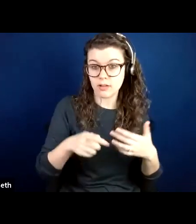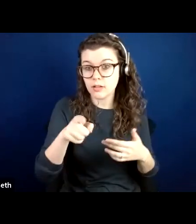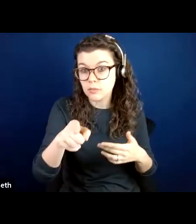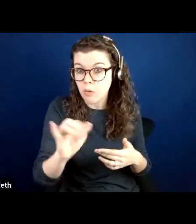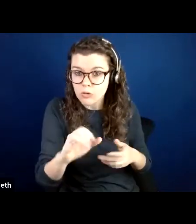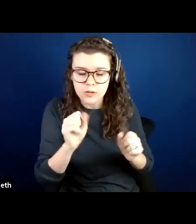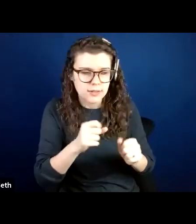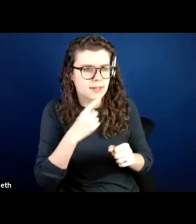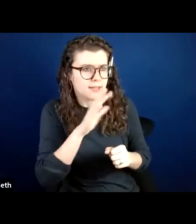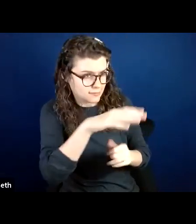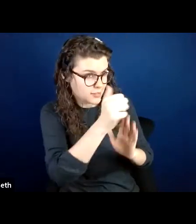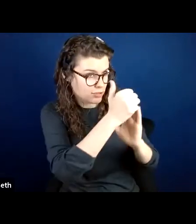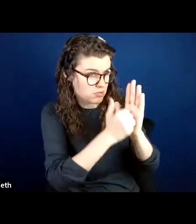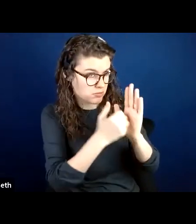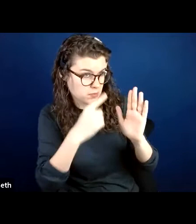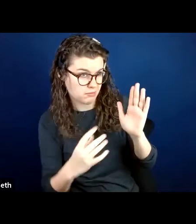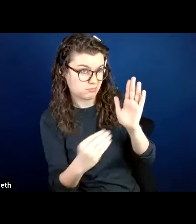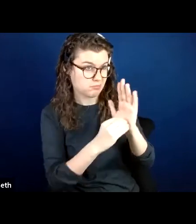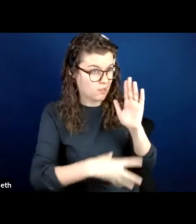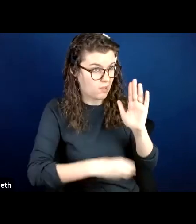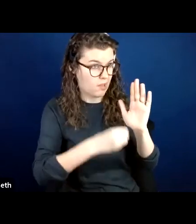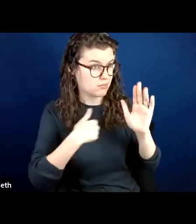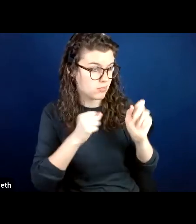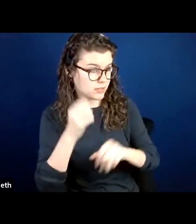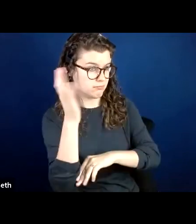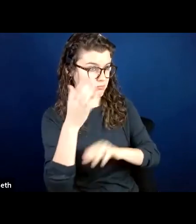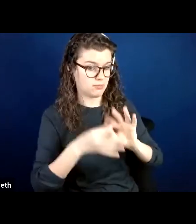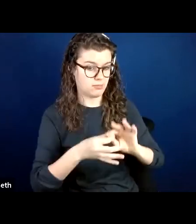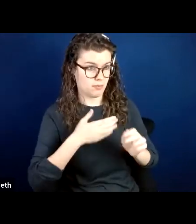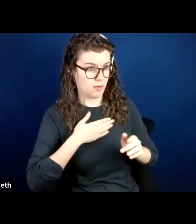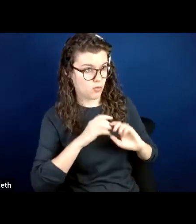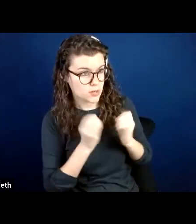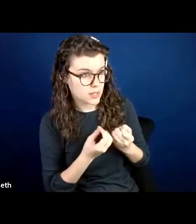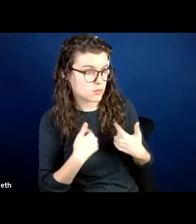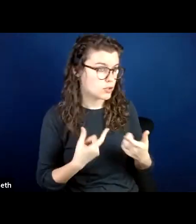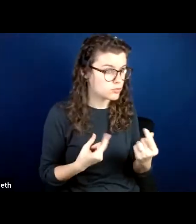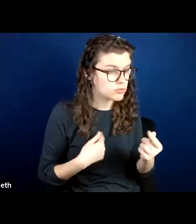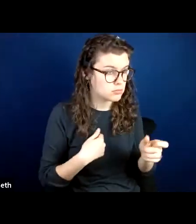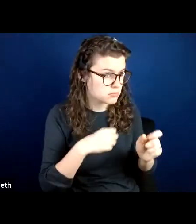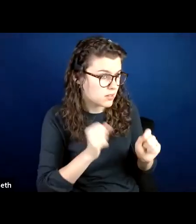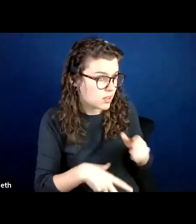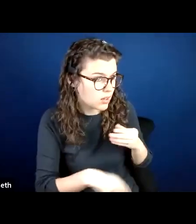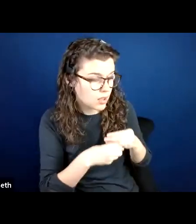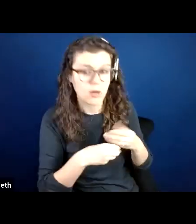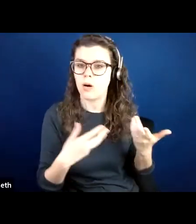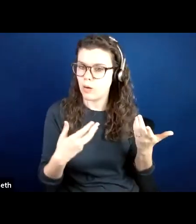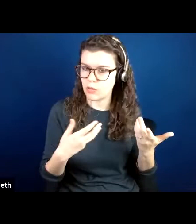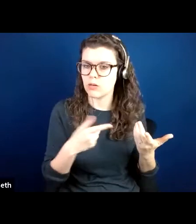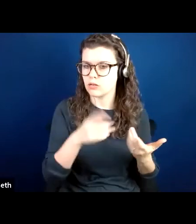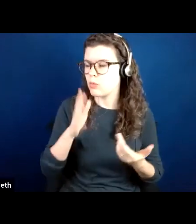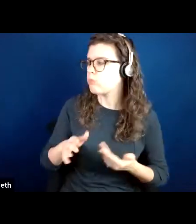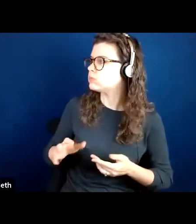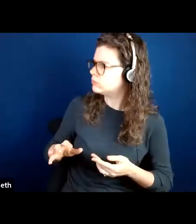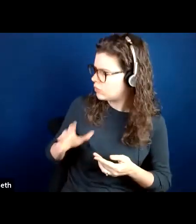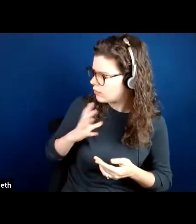give a brief presentation about your organization, what you do, and use that as a platform to sort of